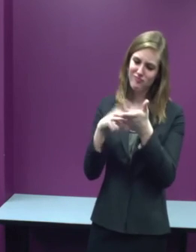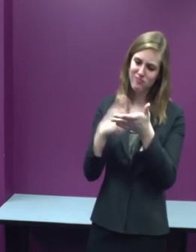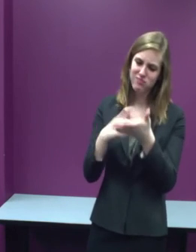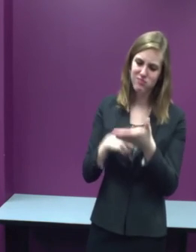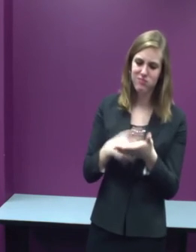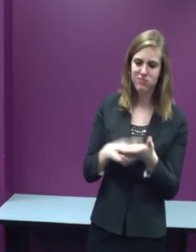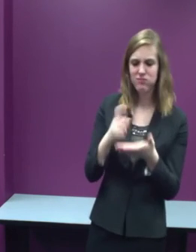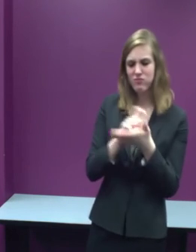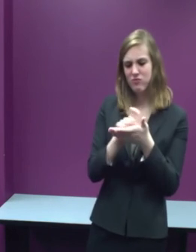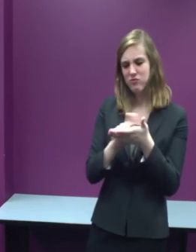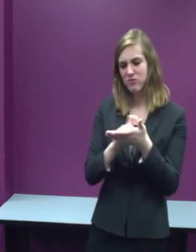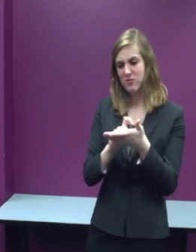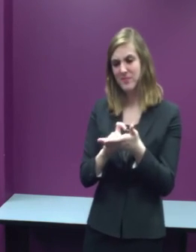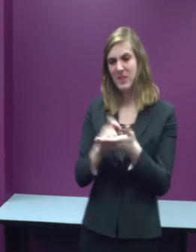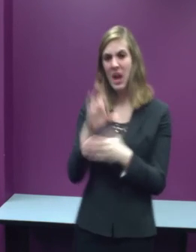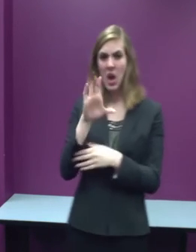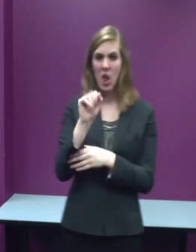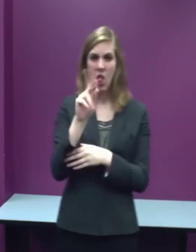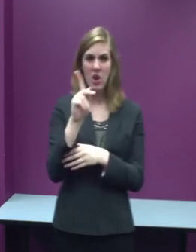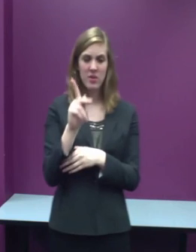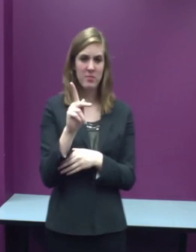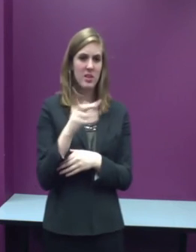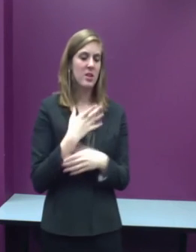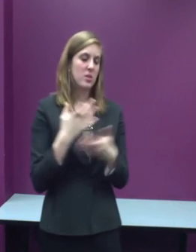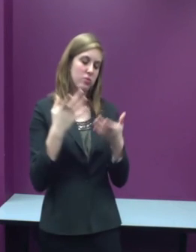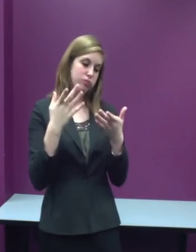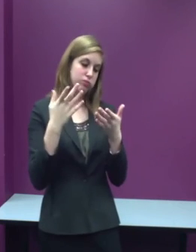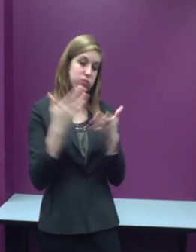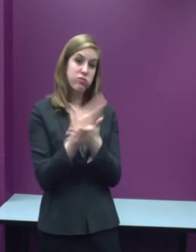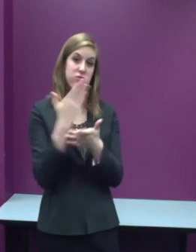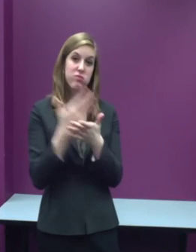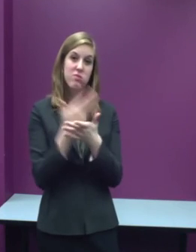Clark had drawn new and accurate maps that would guide the next generation of pioneers.